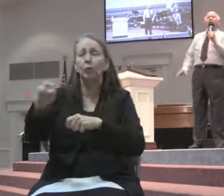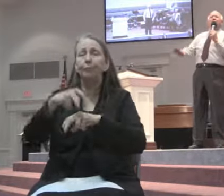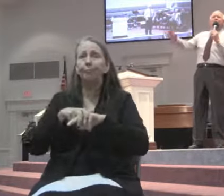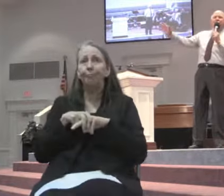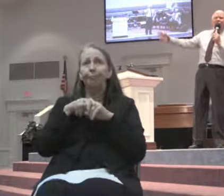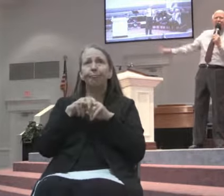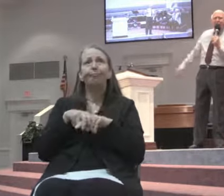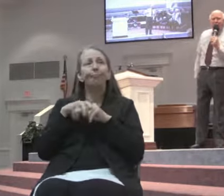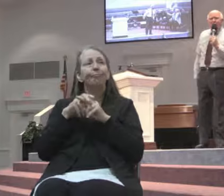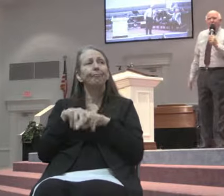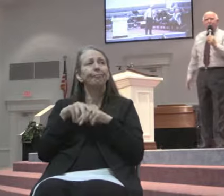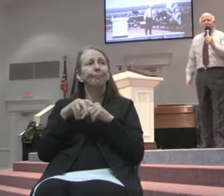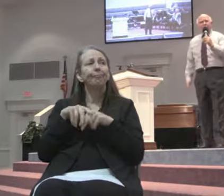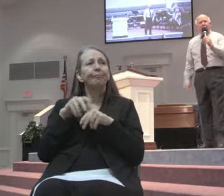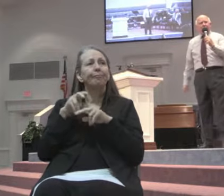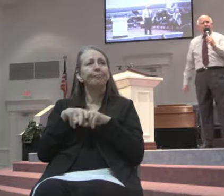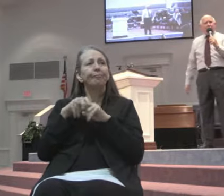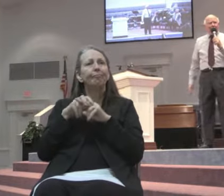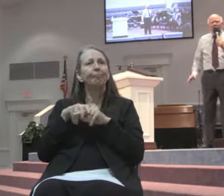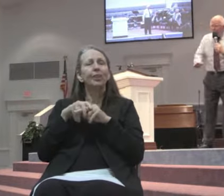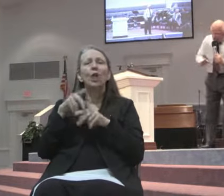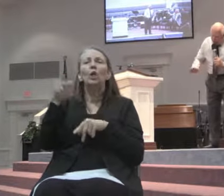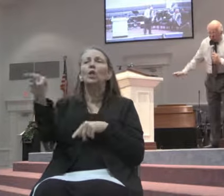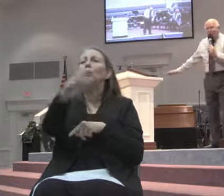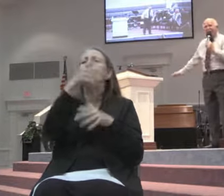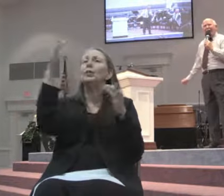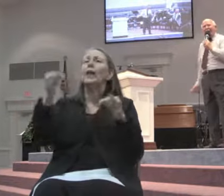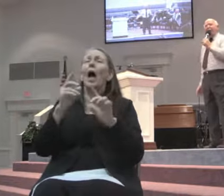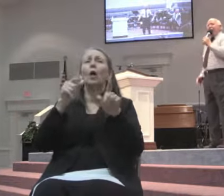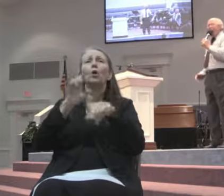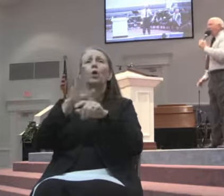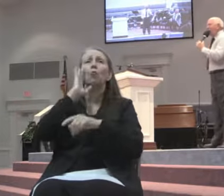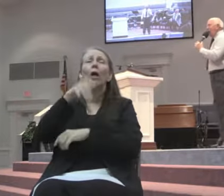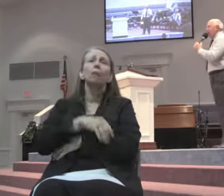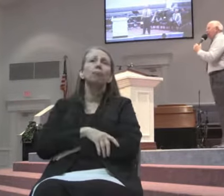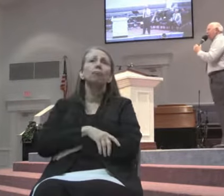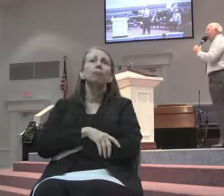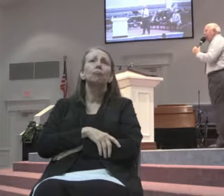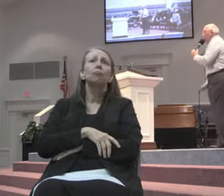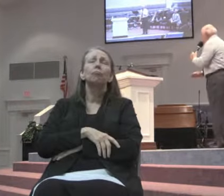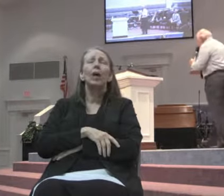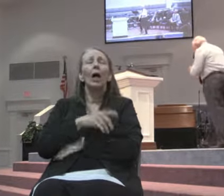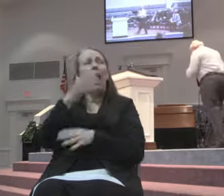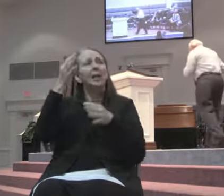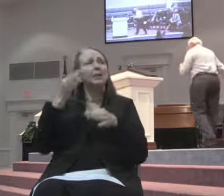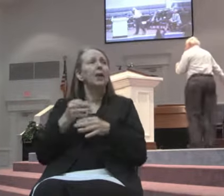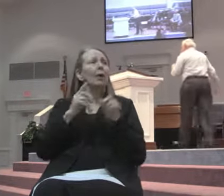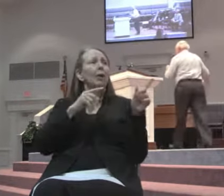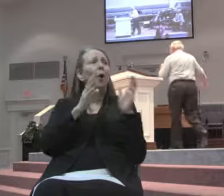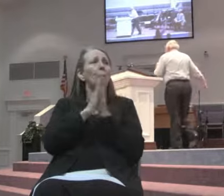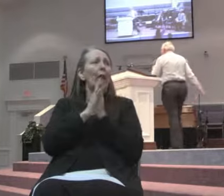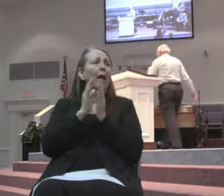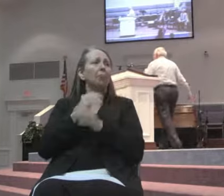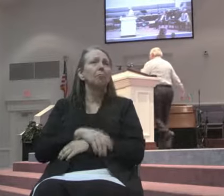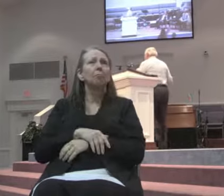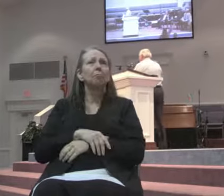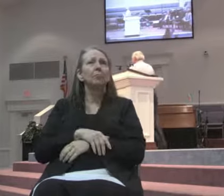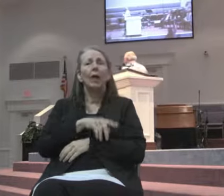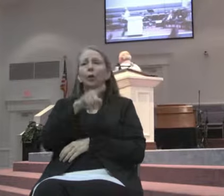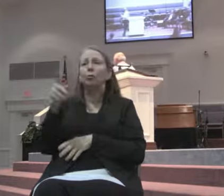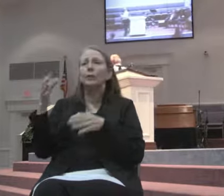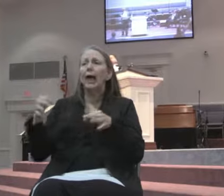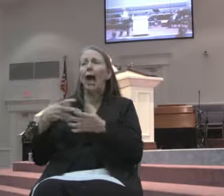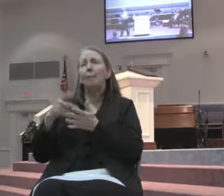there, you've decided when you go to church. You've decided if you're going to the prayer room. You've decided if you're going to